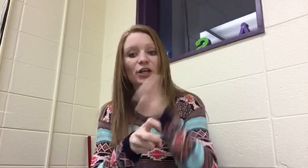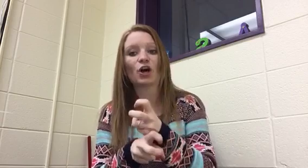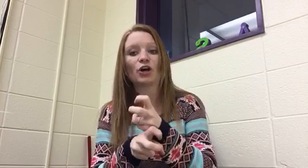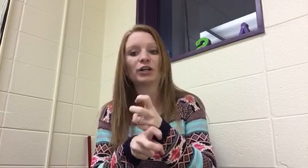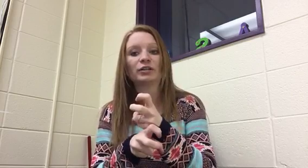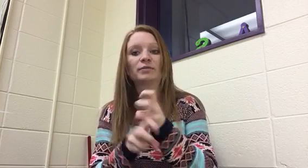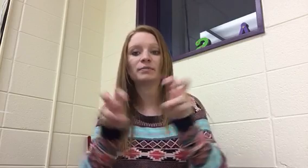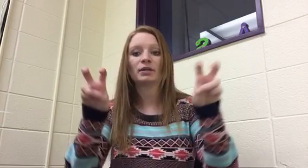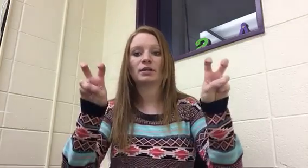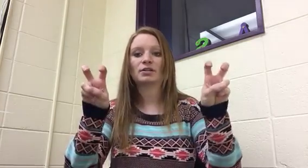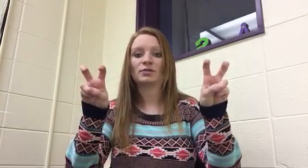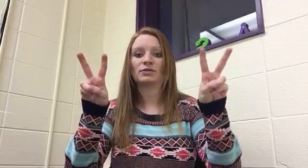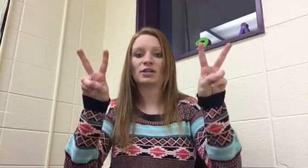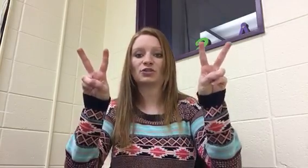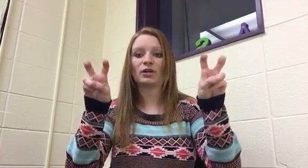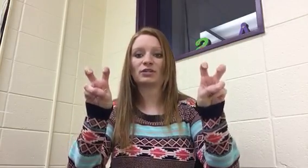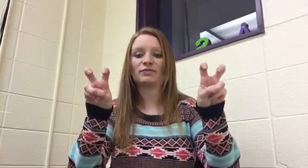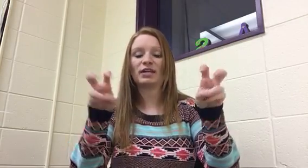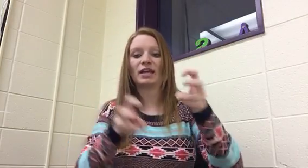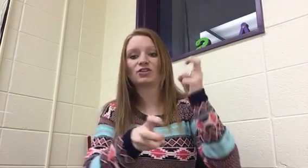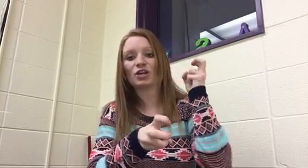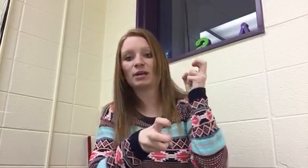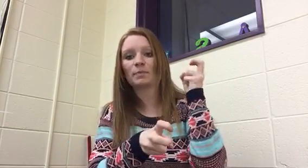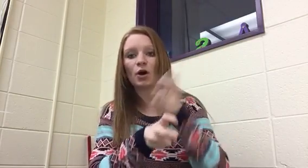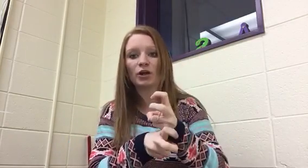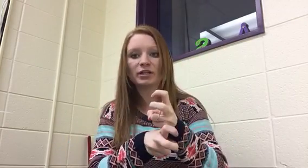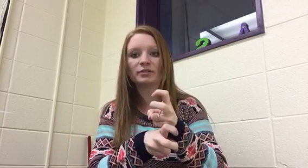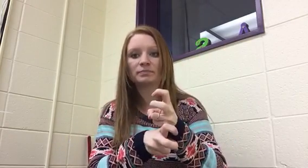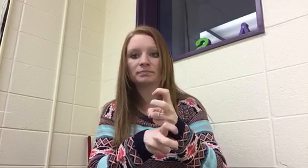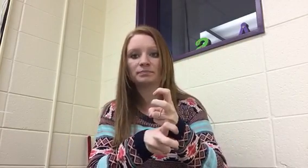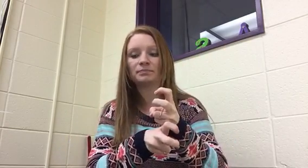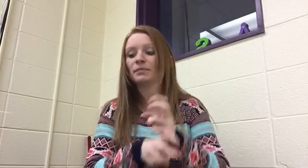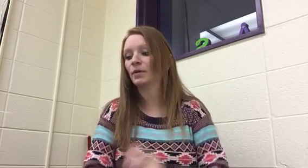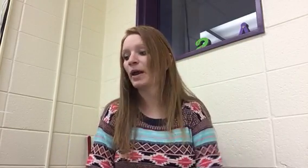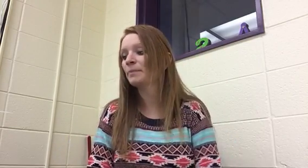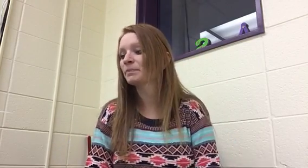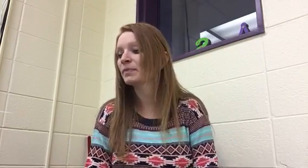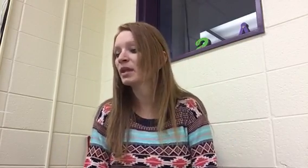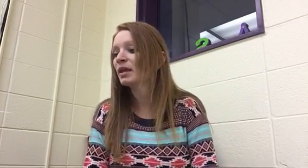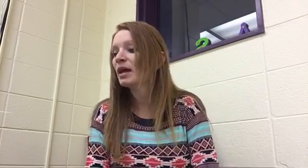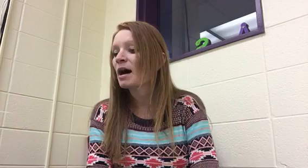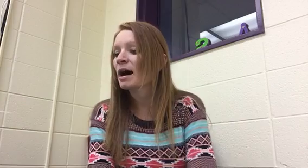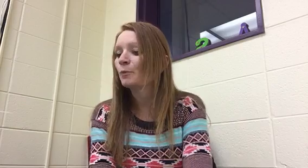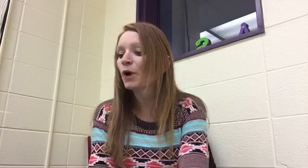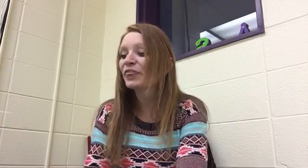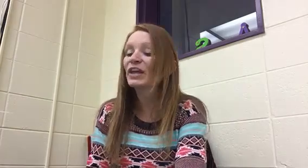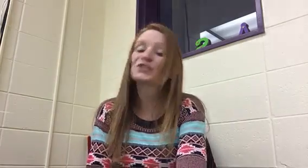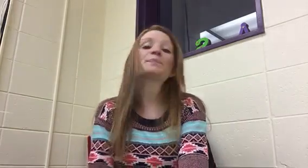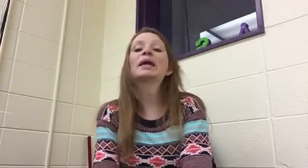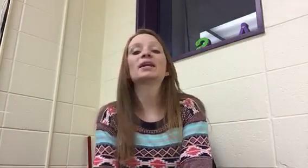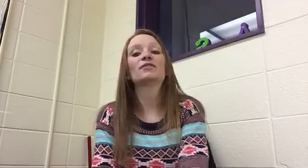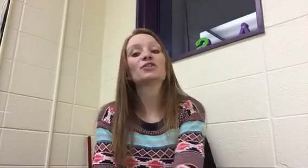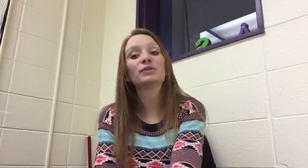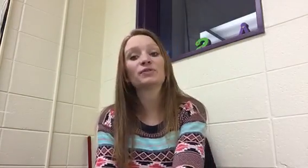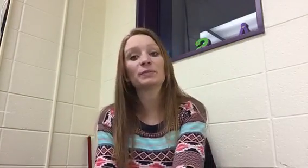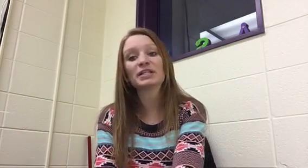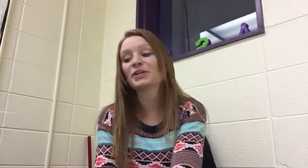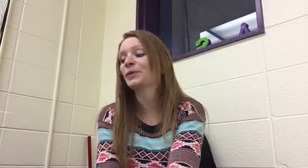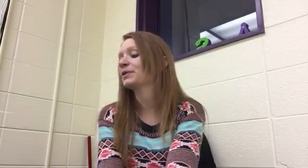like hard. So it's that scrunched V hand shape, hard. Okay? What things are made of, so different materials.